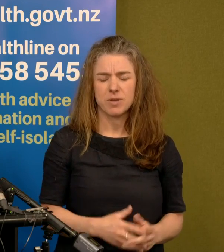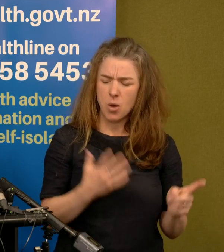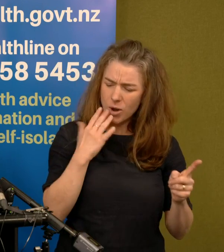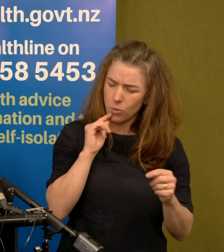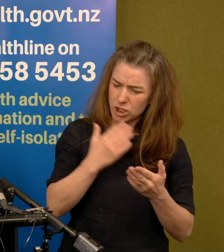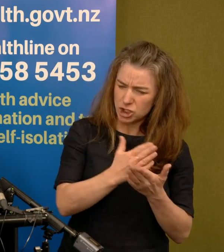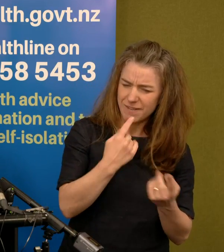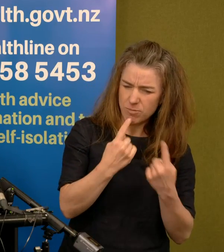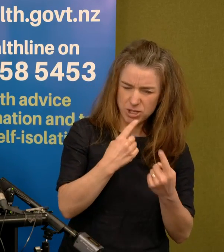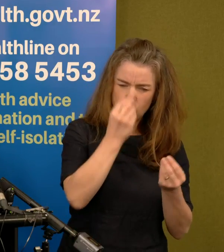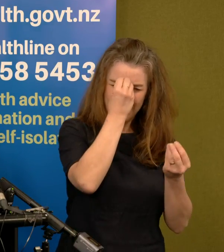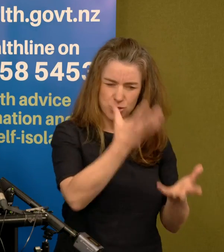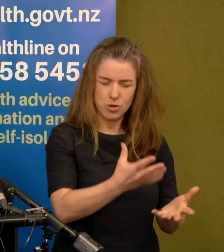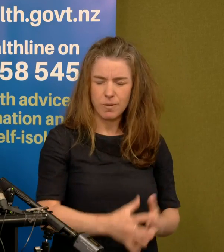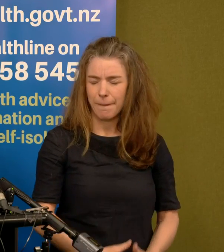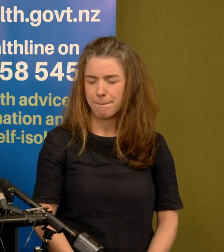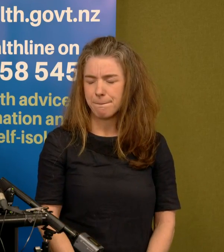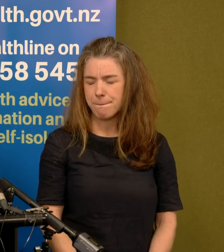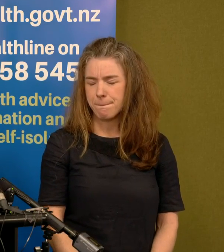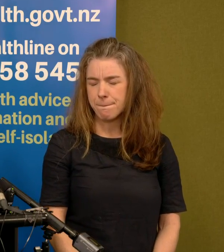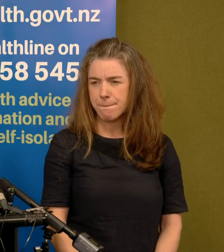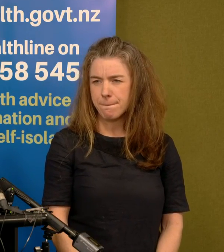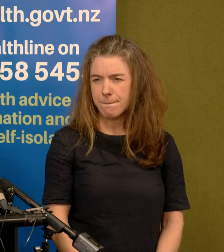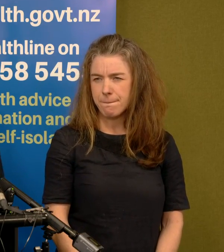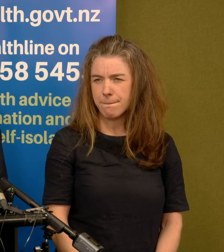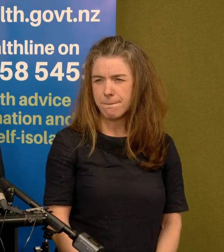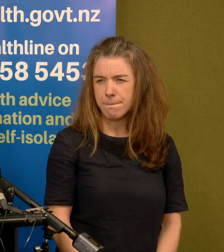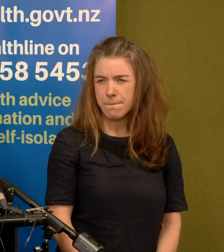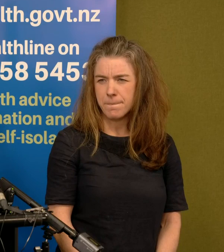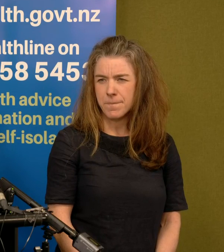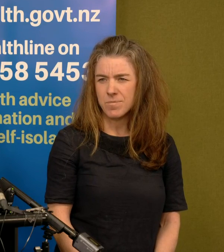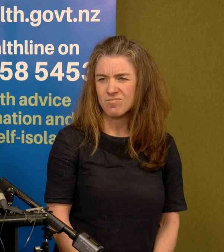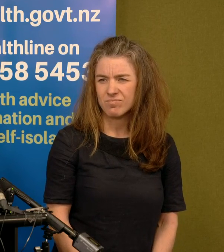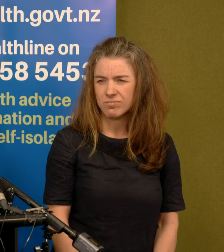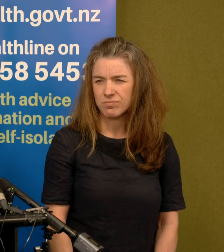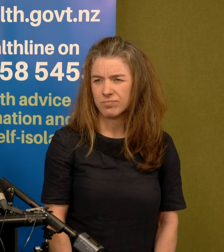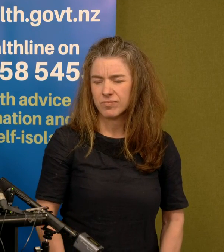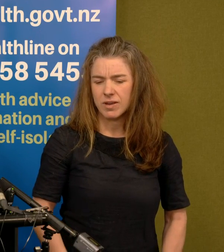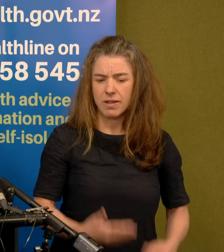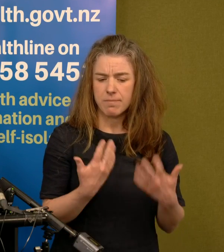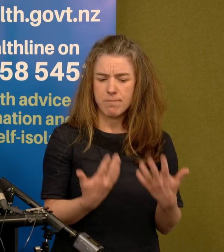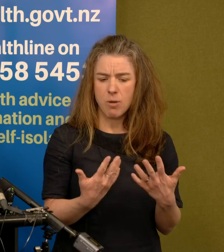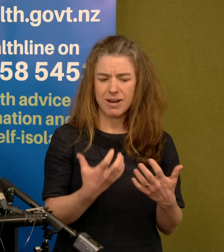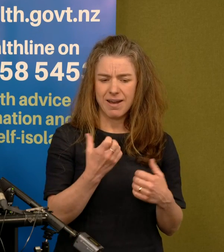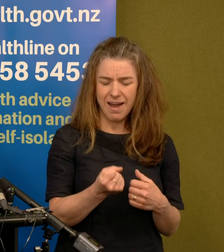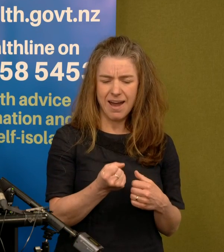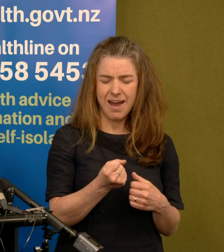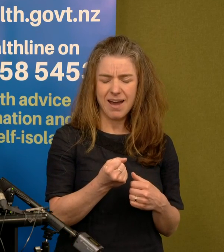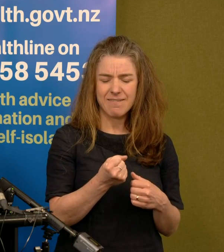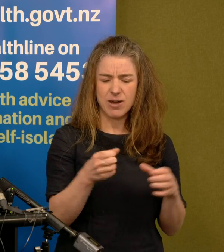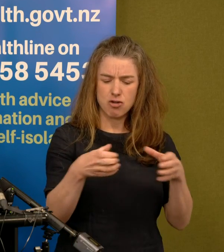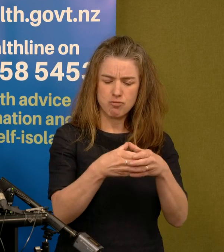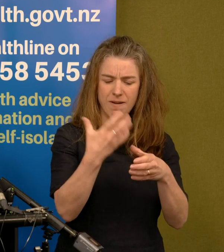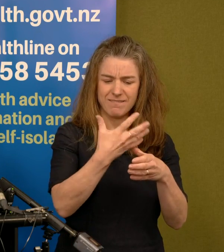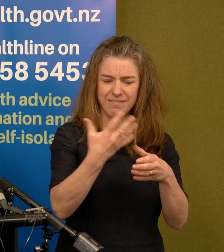on that? I'll come back to you on that. Yep. There's a group of 15 Italian tourists in New Zealand at the moment from northern Italy, and they came